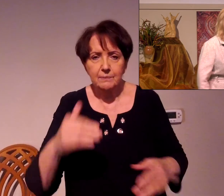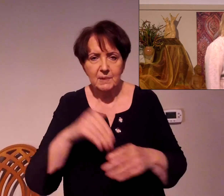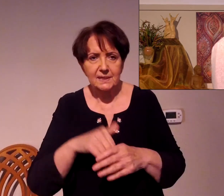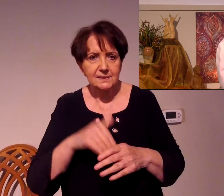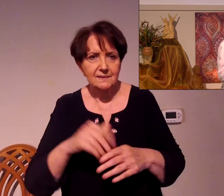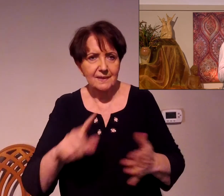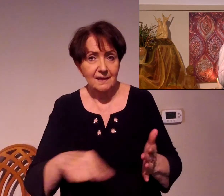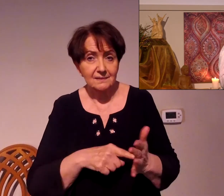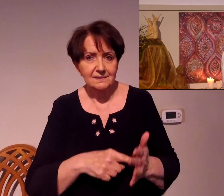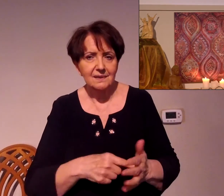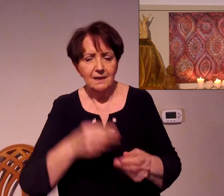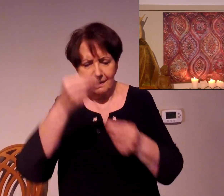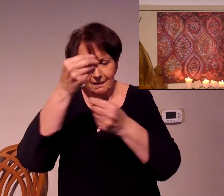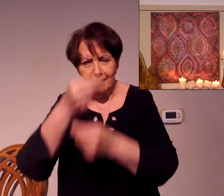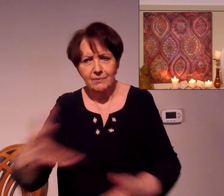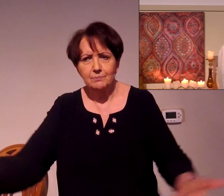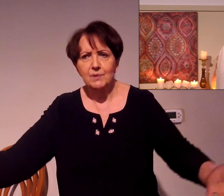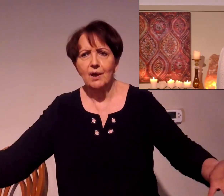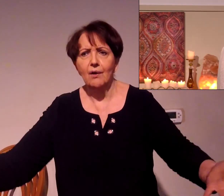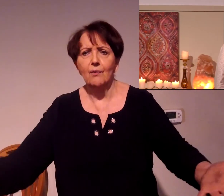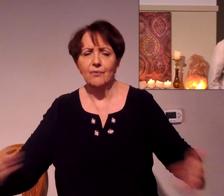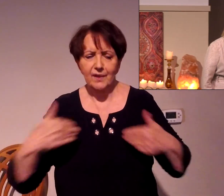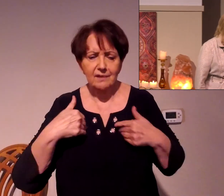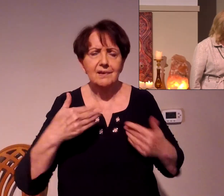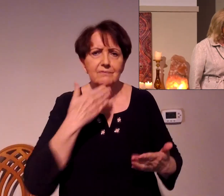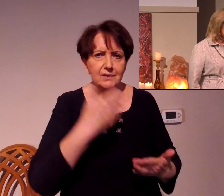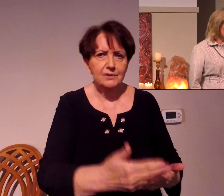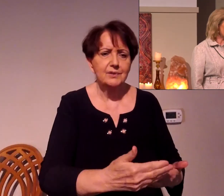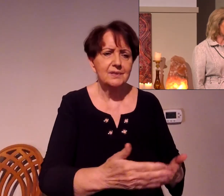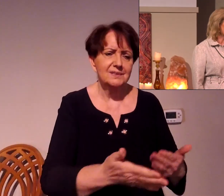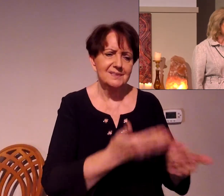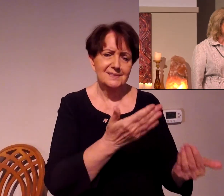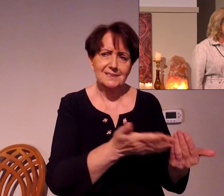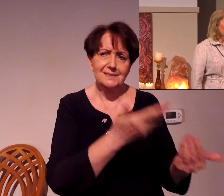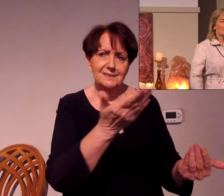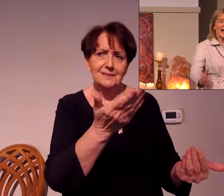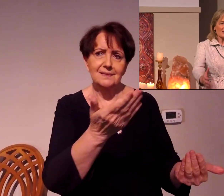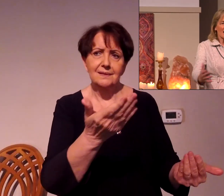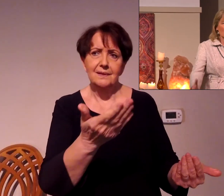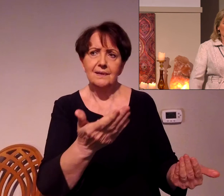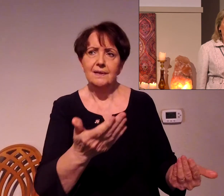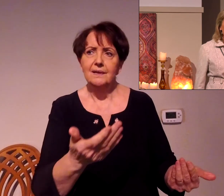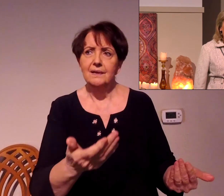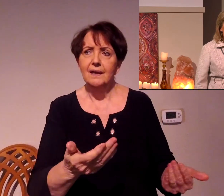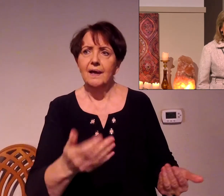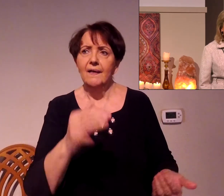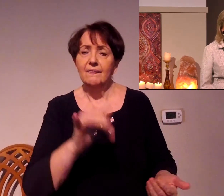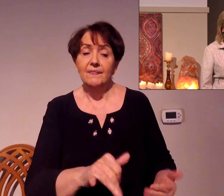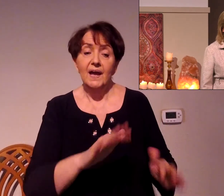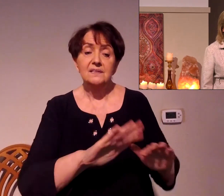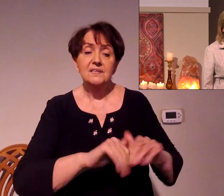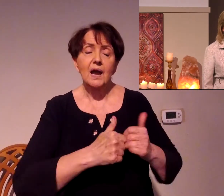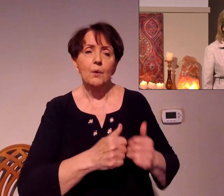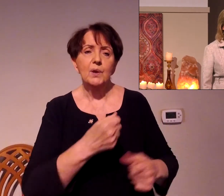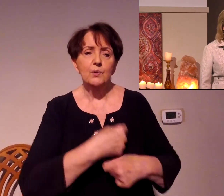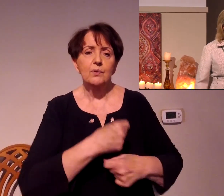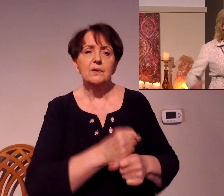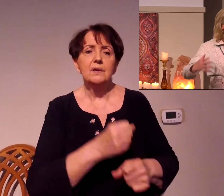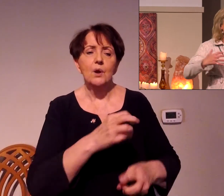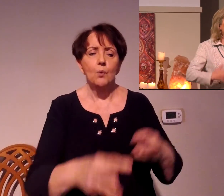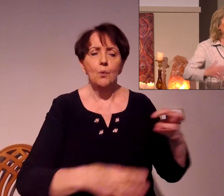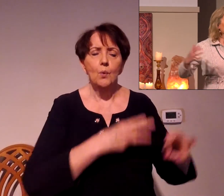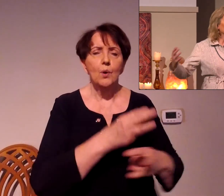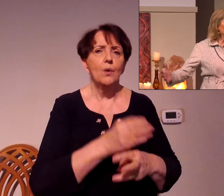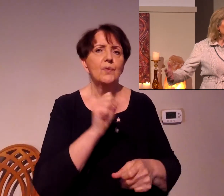Let them know that they can have their good and it's easy. And that's how we help create a world that works for